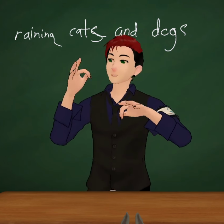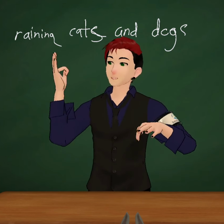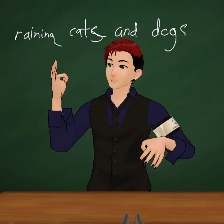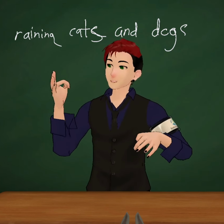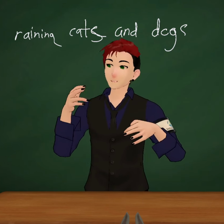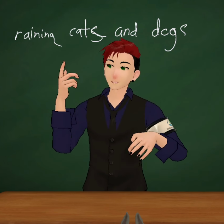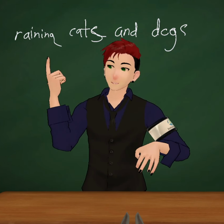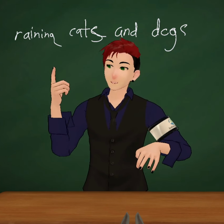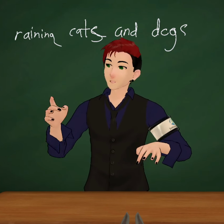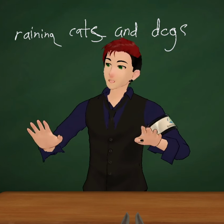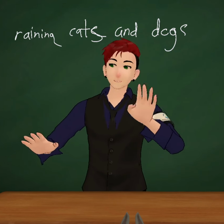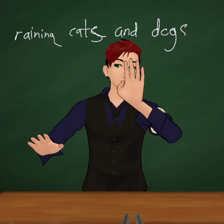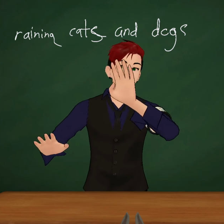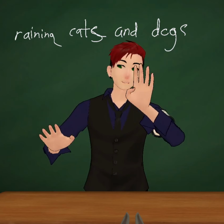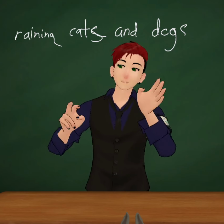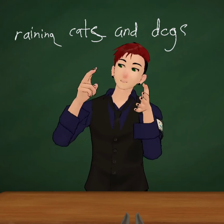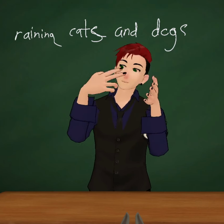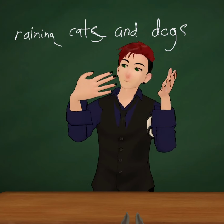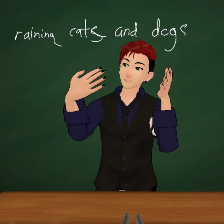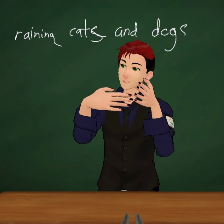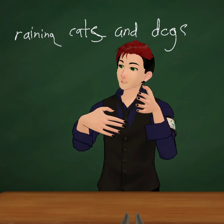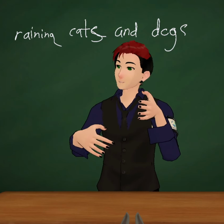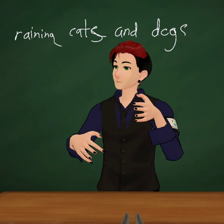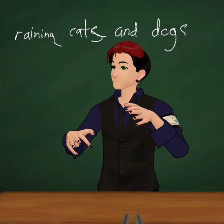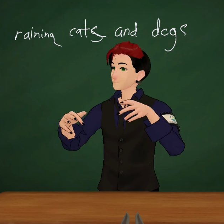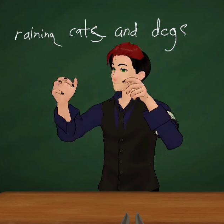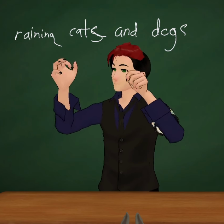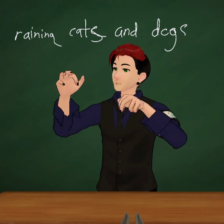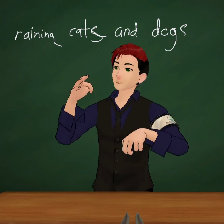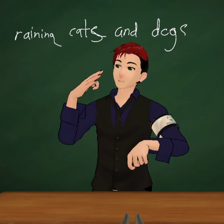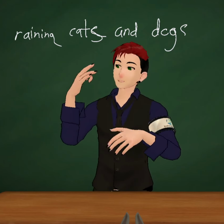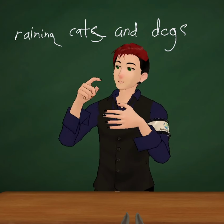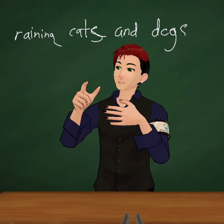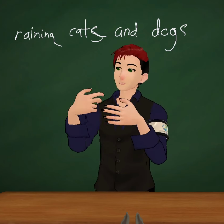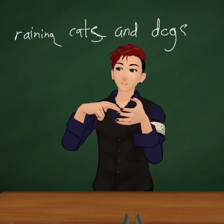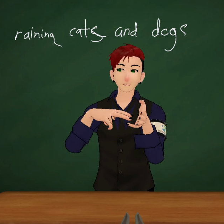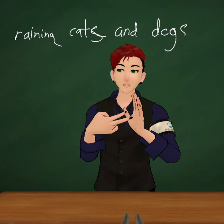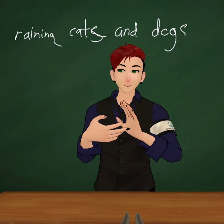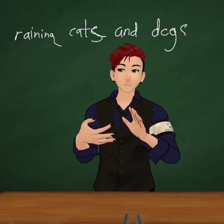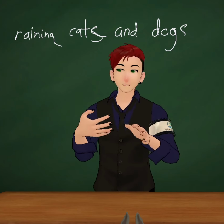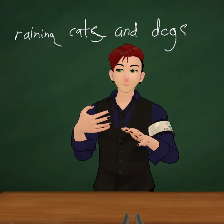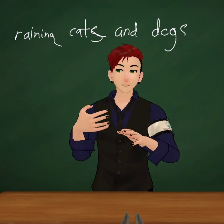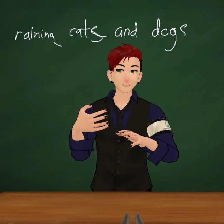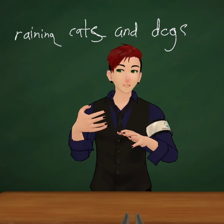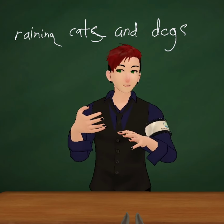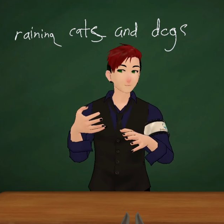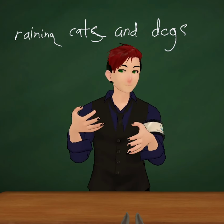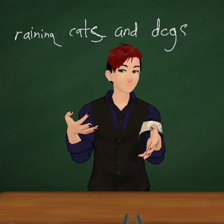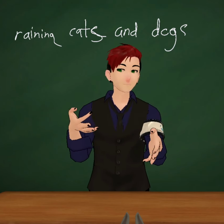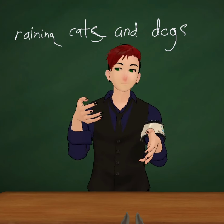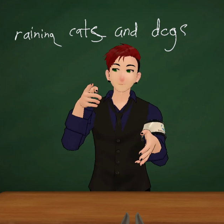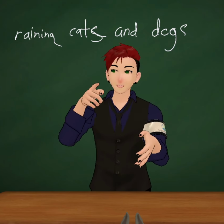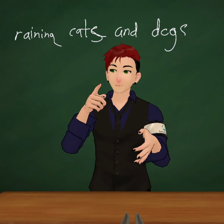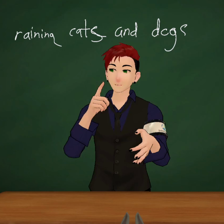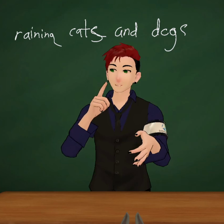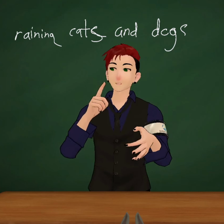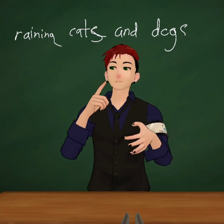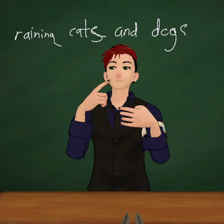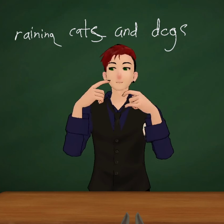on the cats and the dogs?" I'm like, no, read it again. It's raining cats and dogs. What does that mean? Like they were